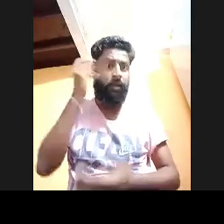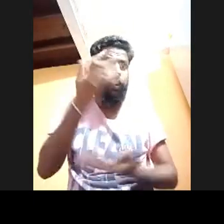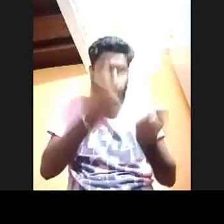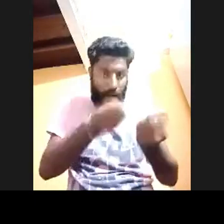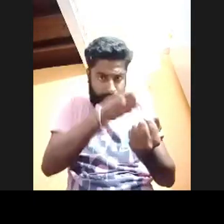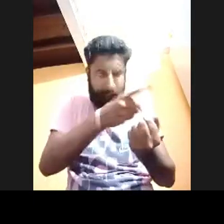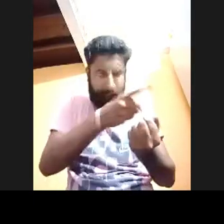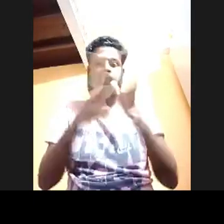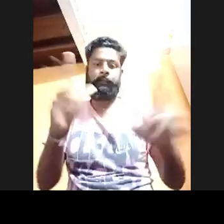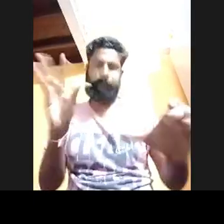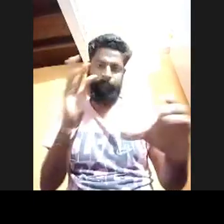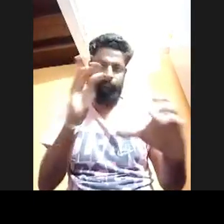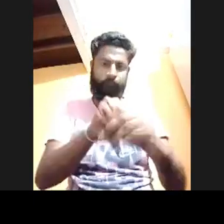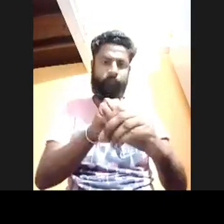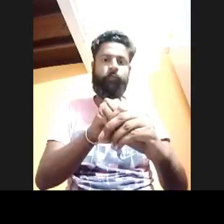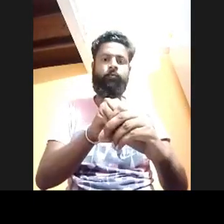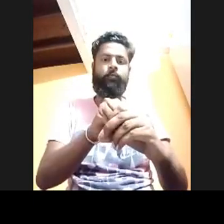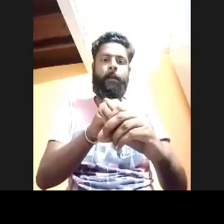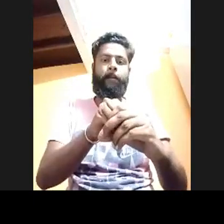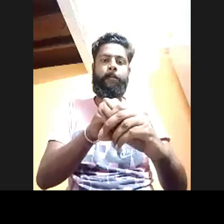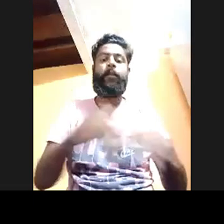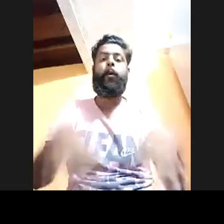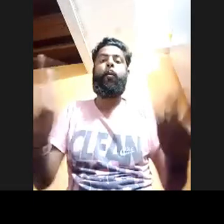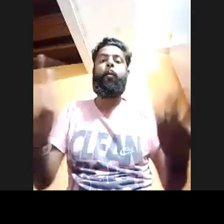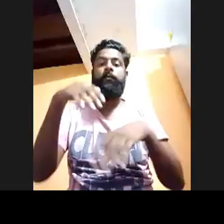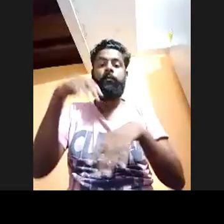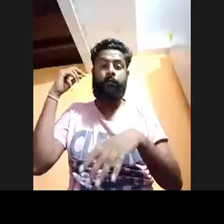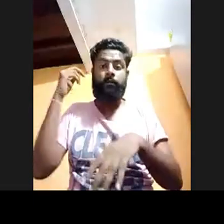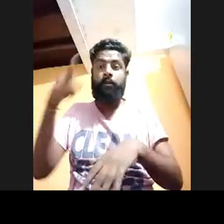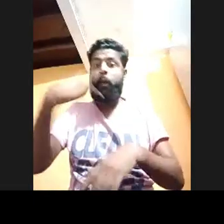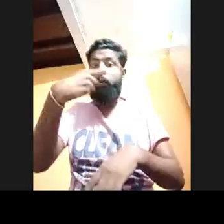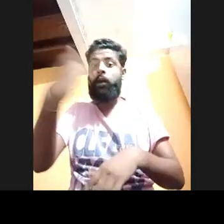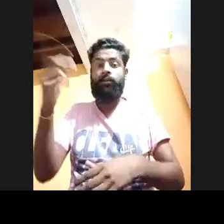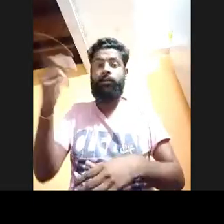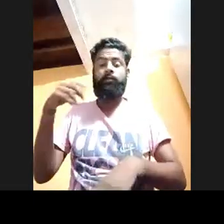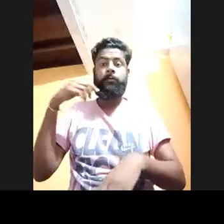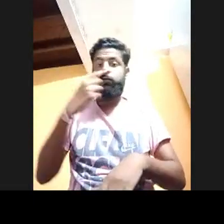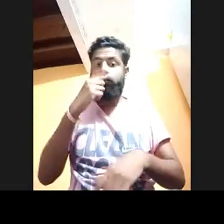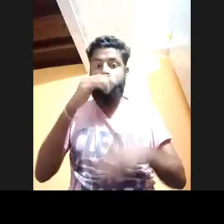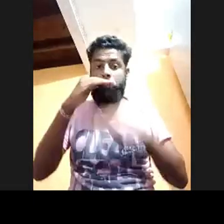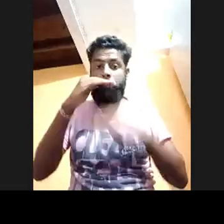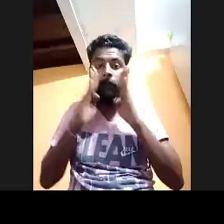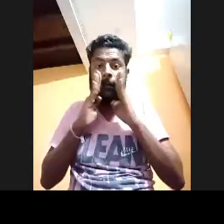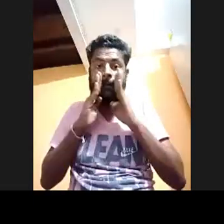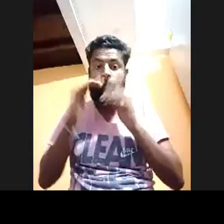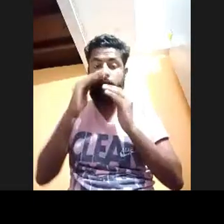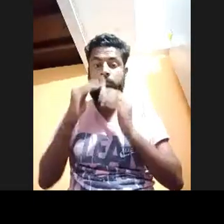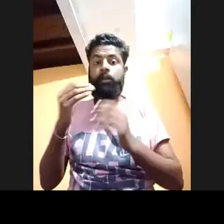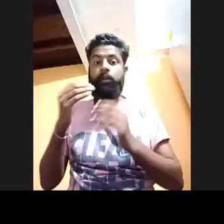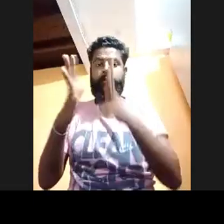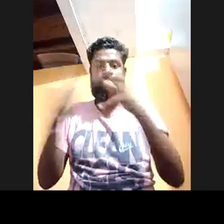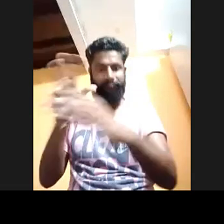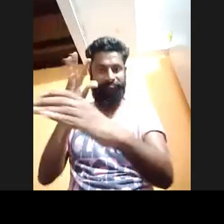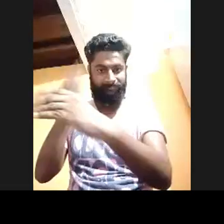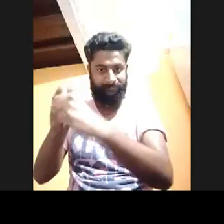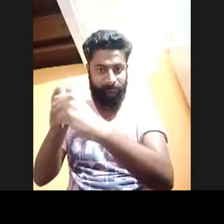have to be just an option, but it has to be something that has to be a mandate, and sign language has to be there. So, who